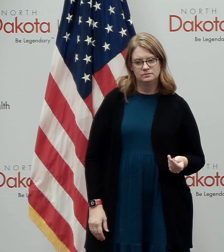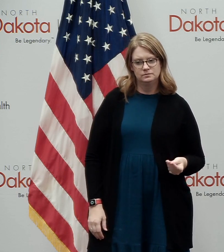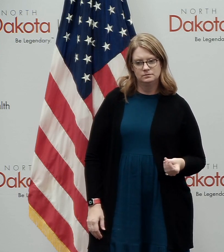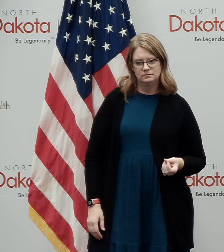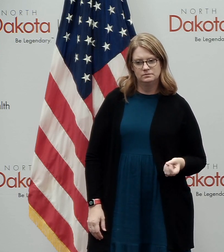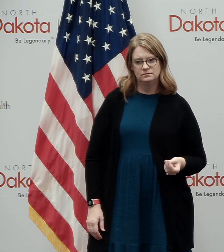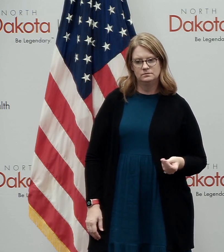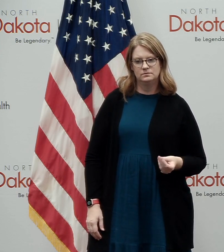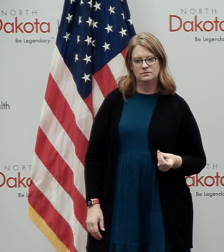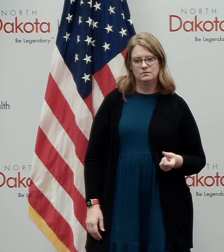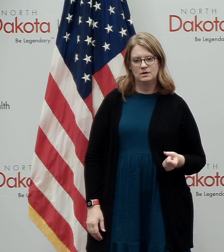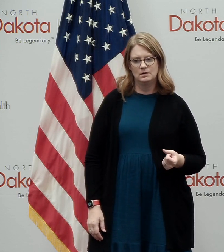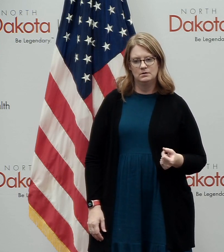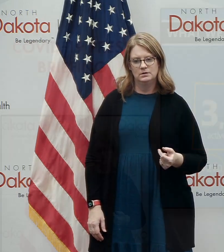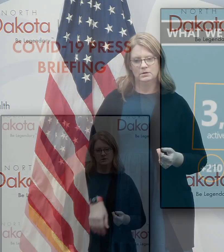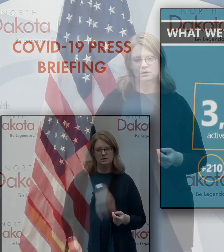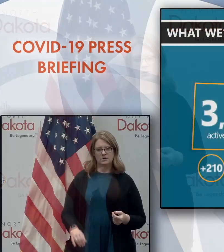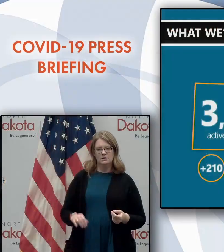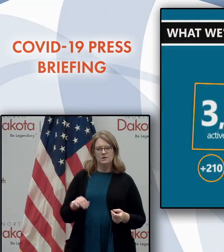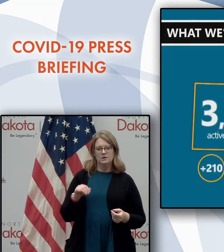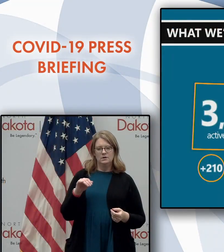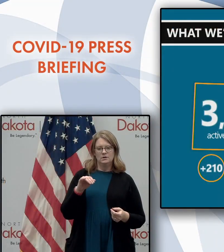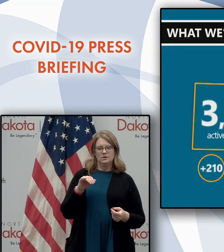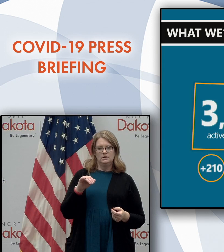And we've had